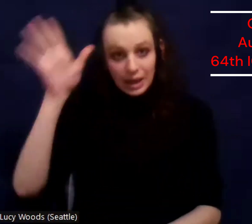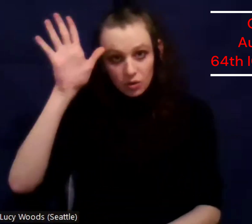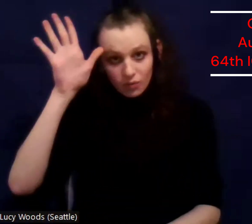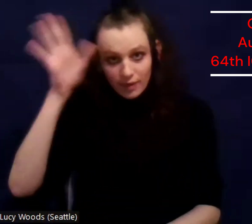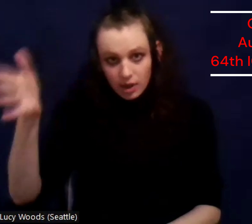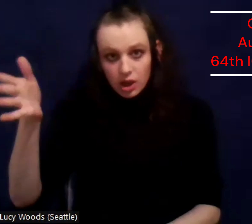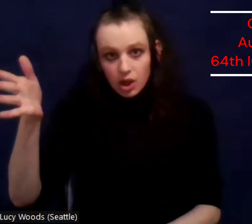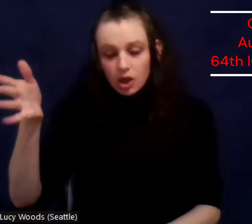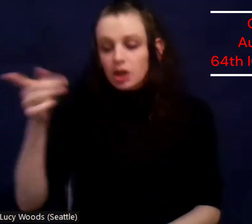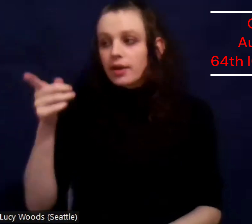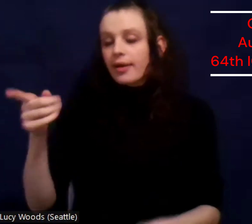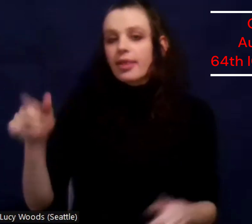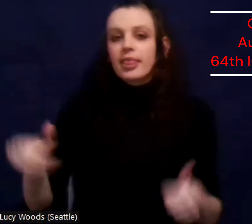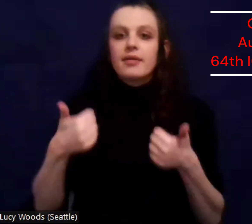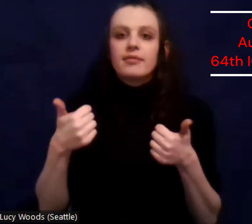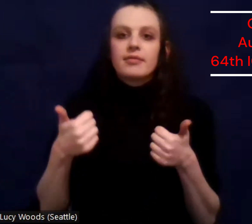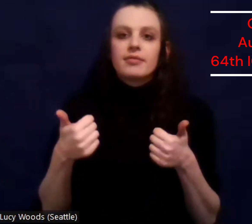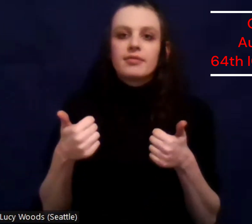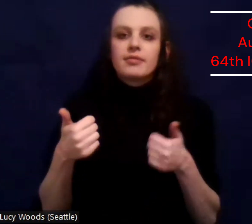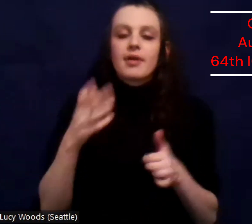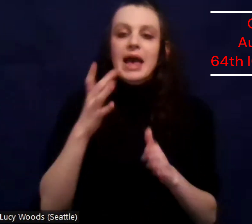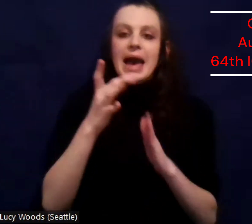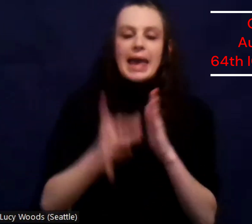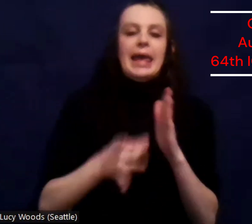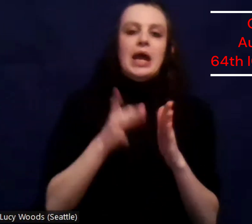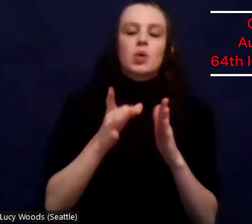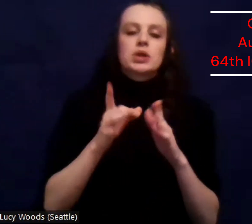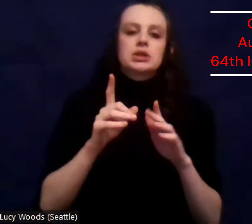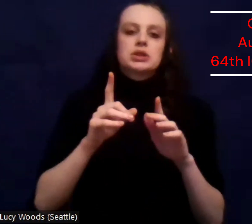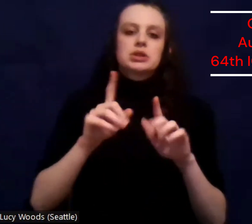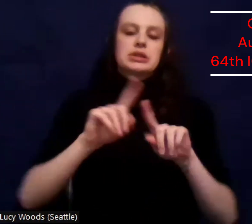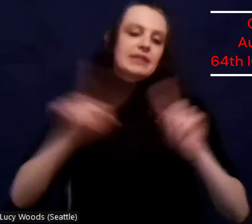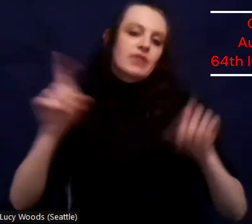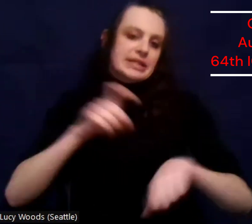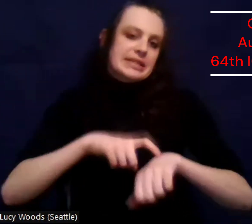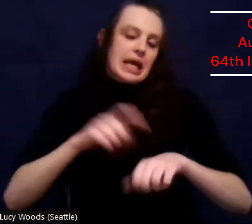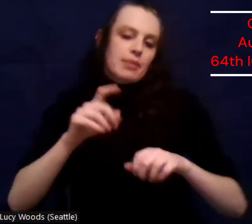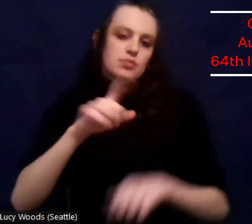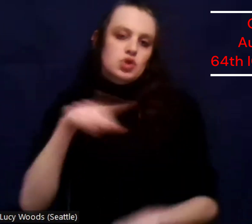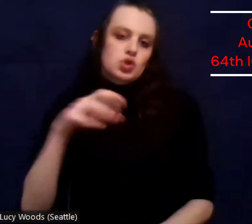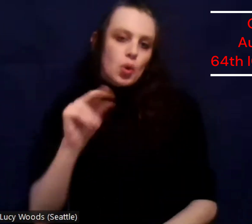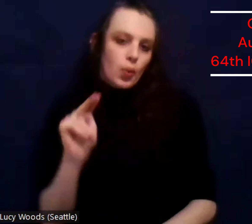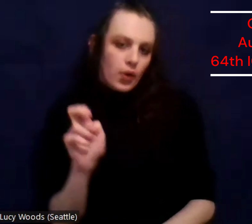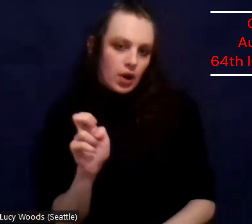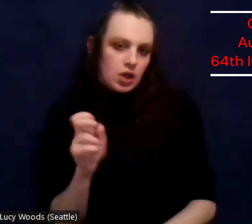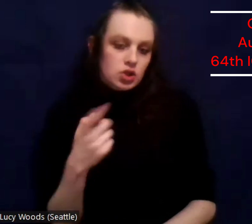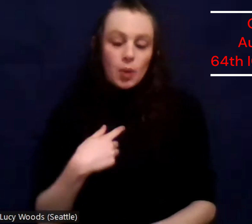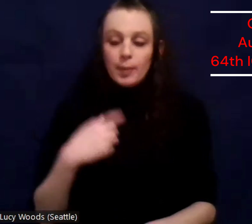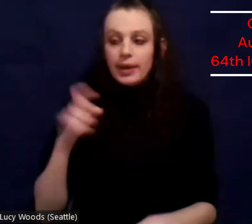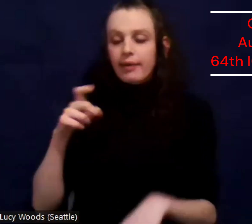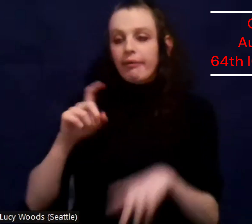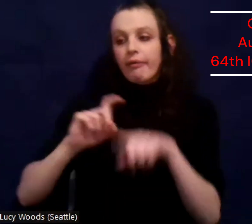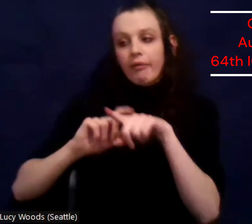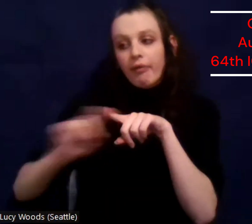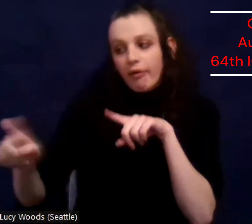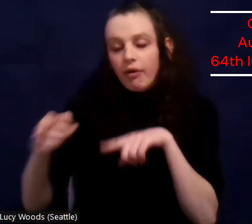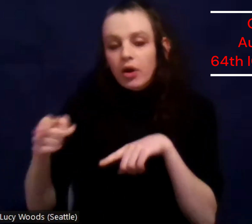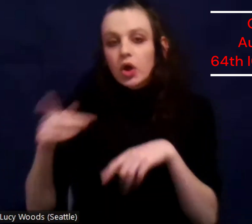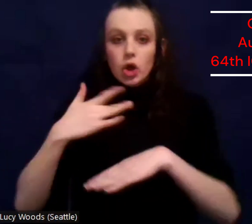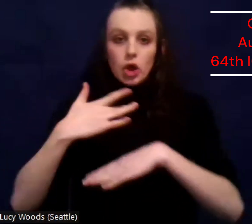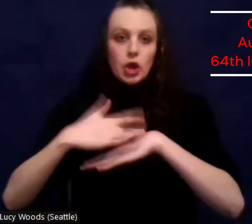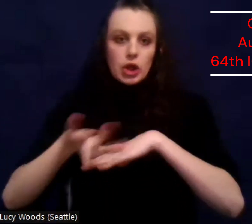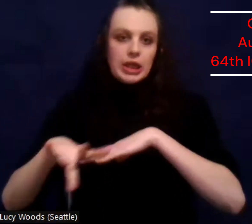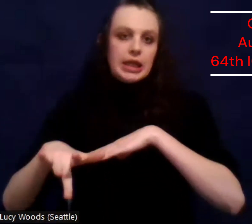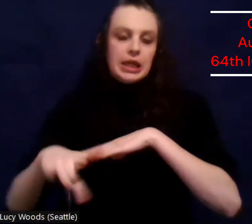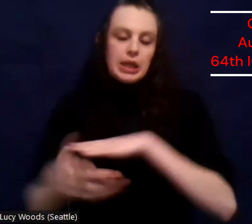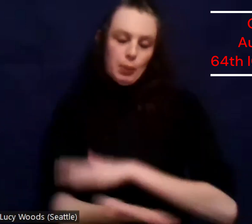lived in another time zone that's eight hours ahead, and so I would have to call him earlier in the day to be able to speak with him and